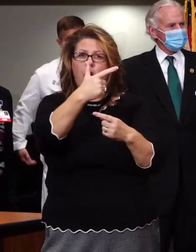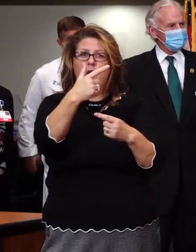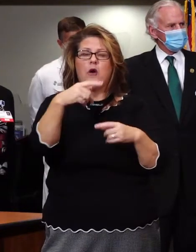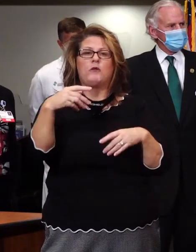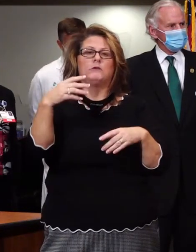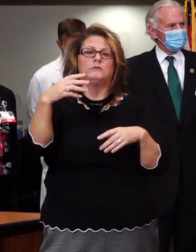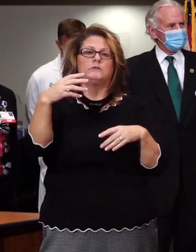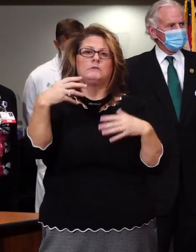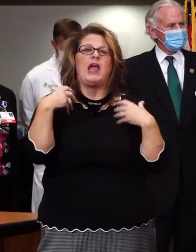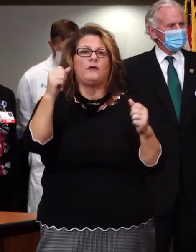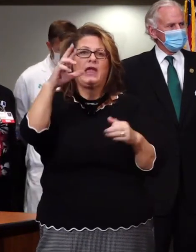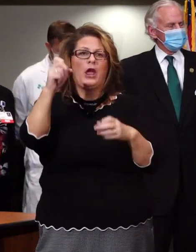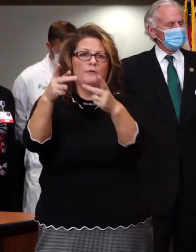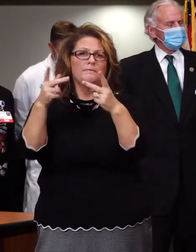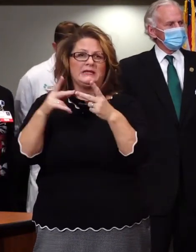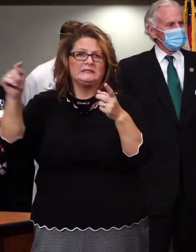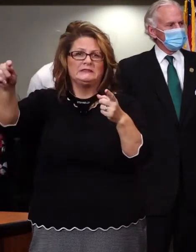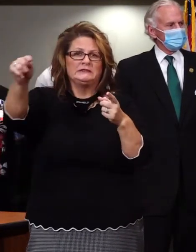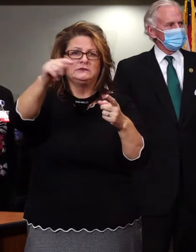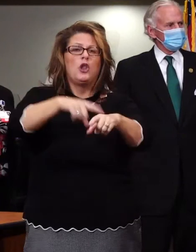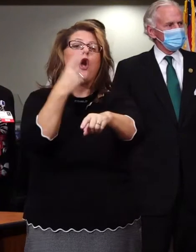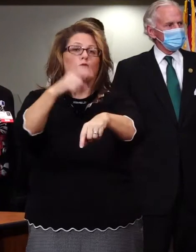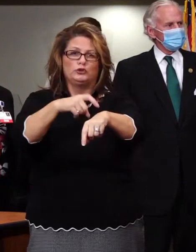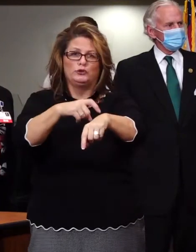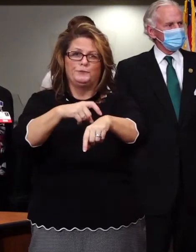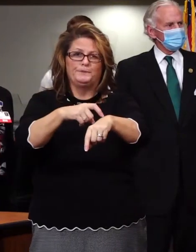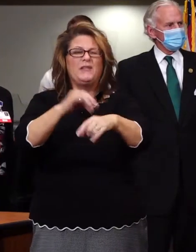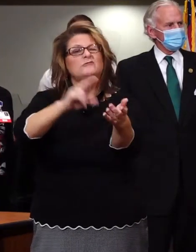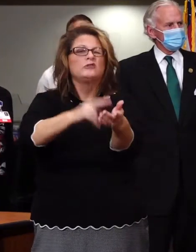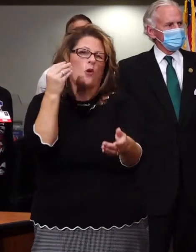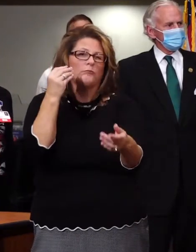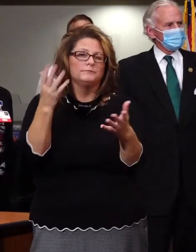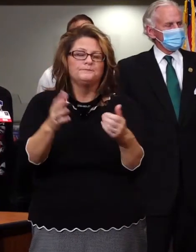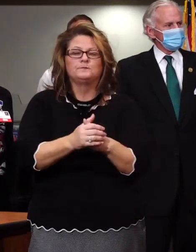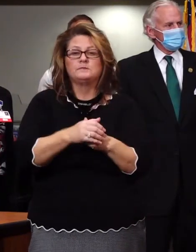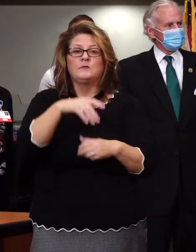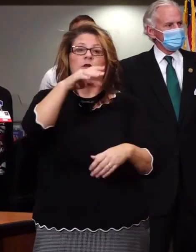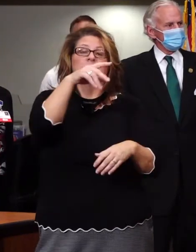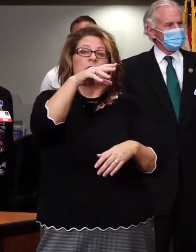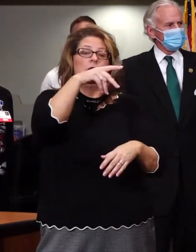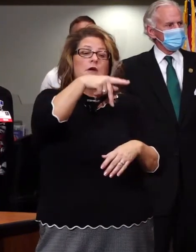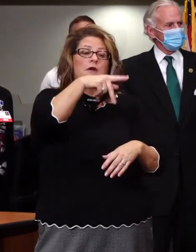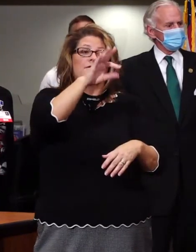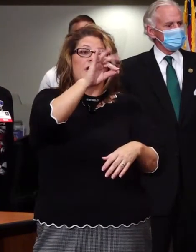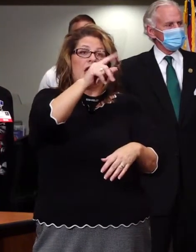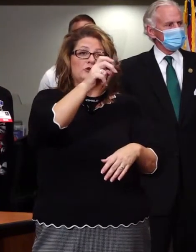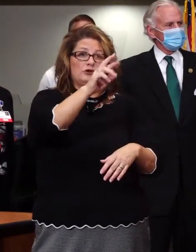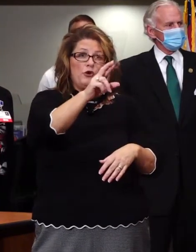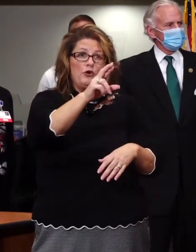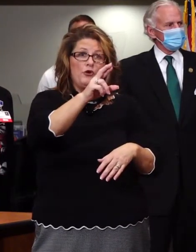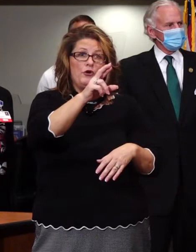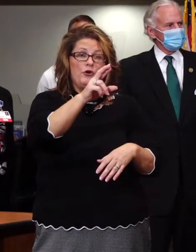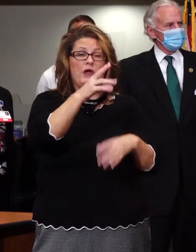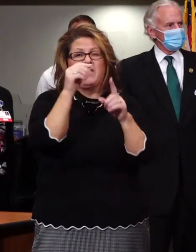residential care facility residents and staff. As mentioned, both the Pfizer and vaccines will be made available in